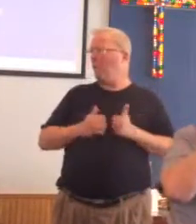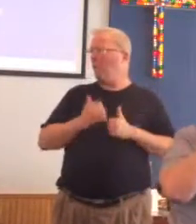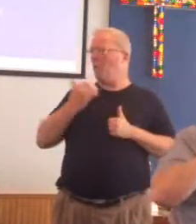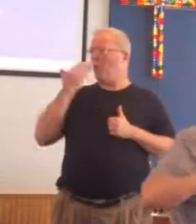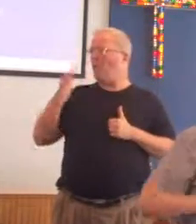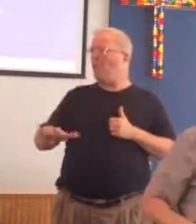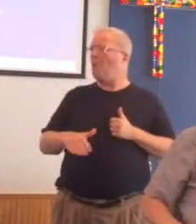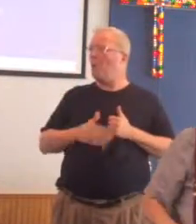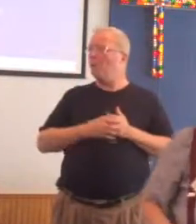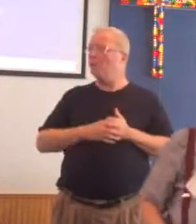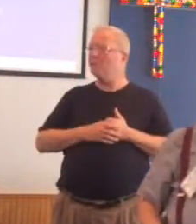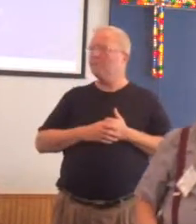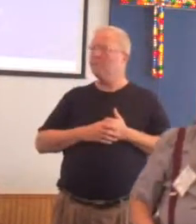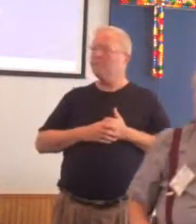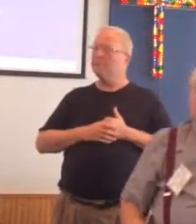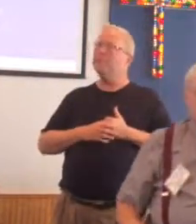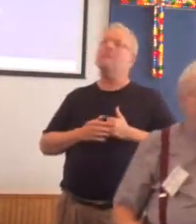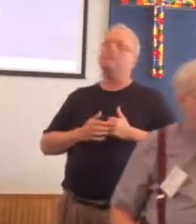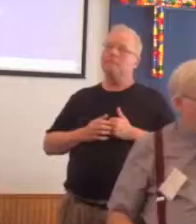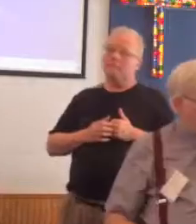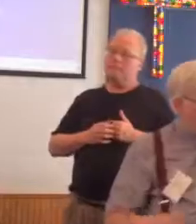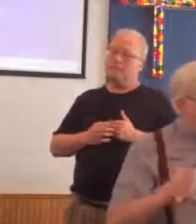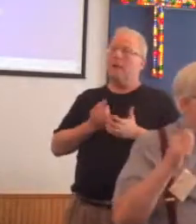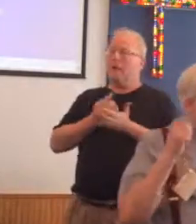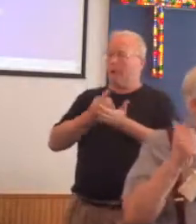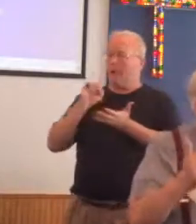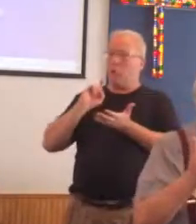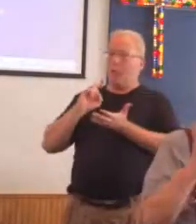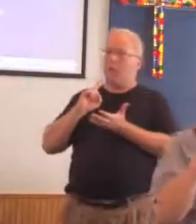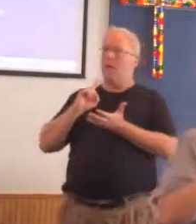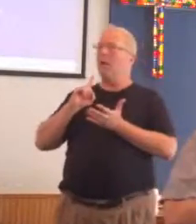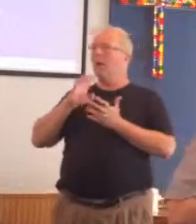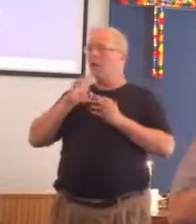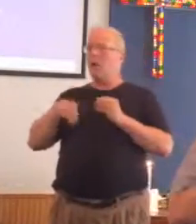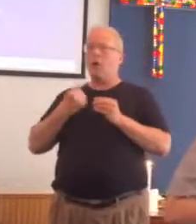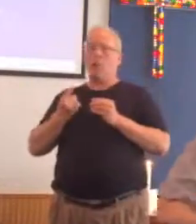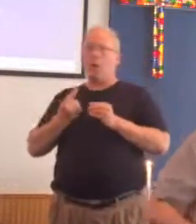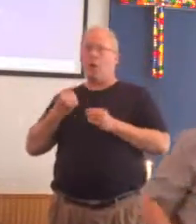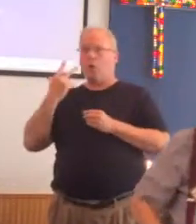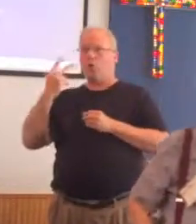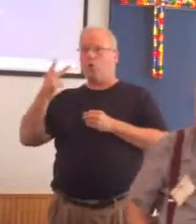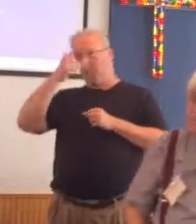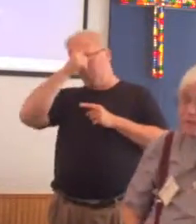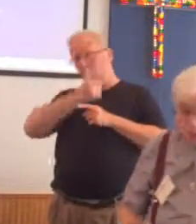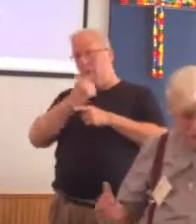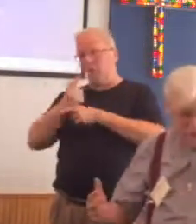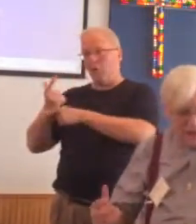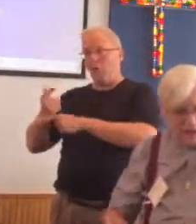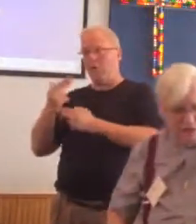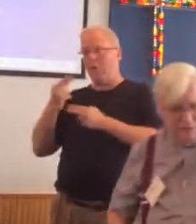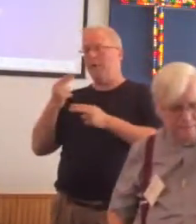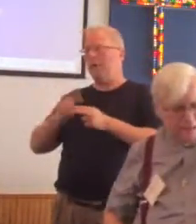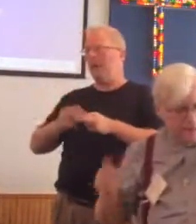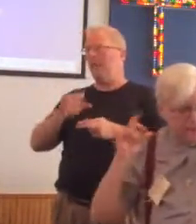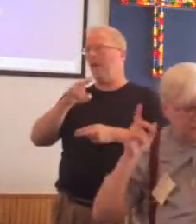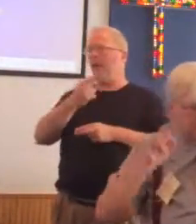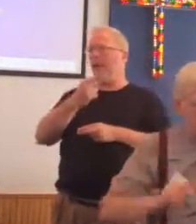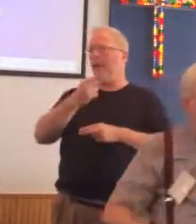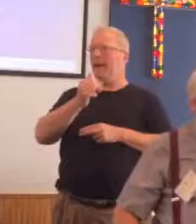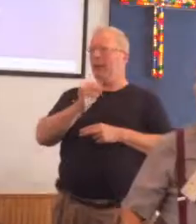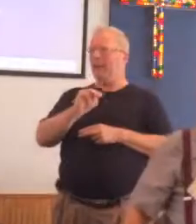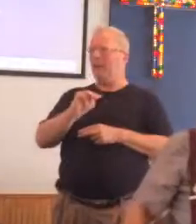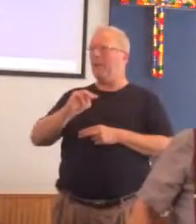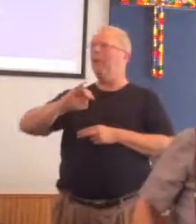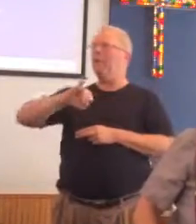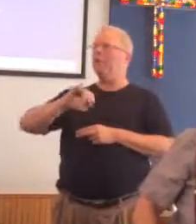Now, last week, we heard about Ham and Japheth and Shem, Noah's sons. And